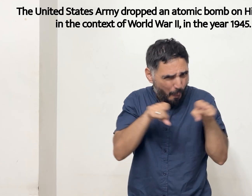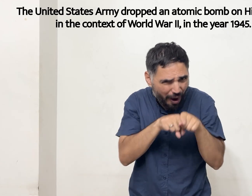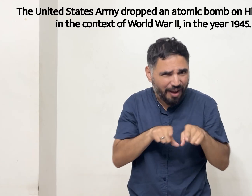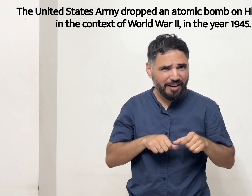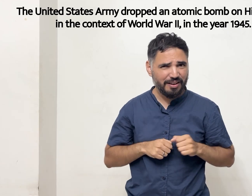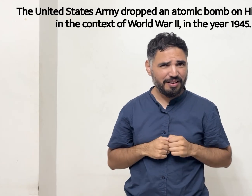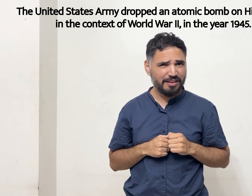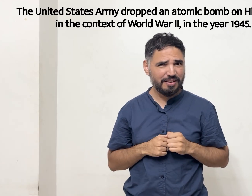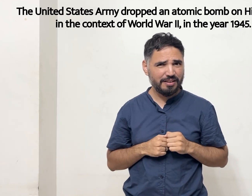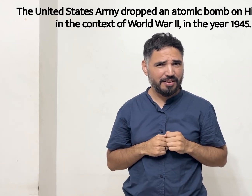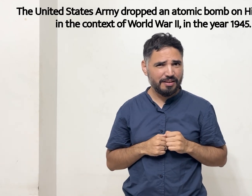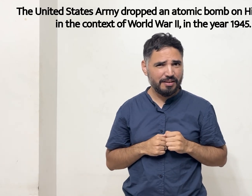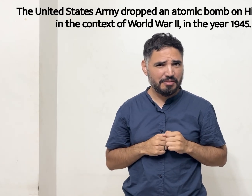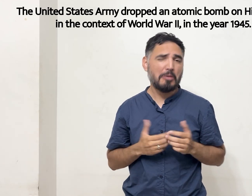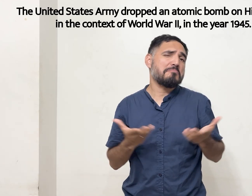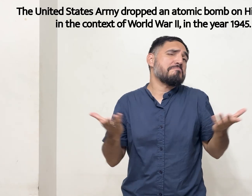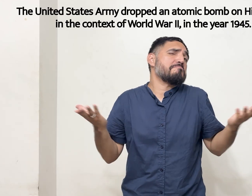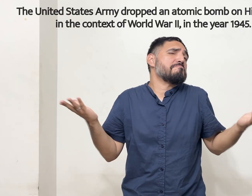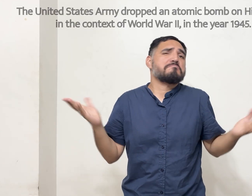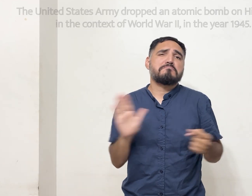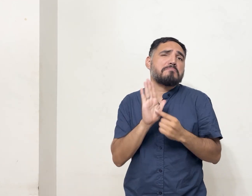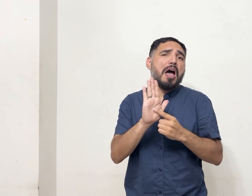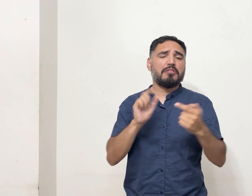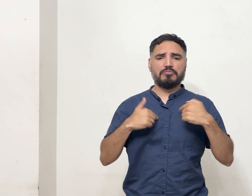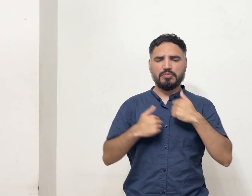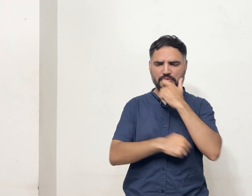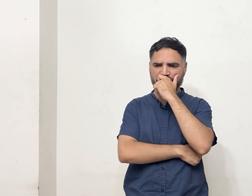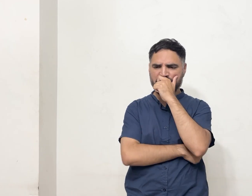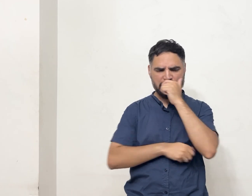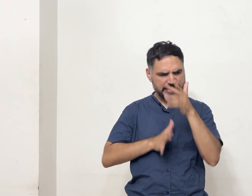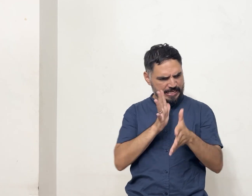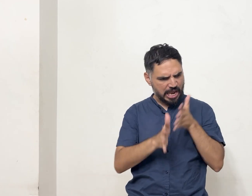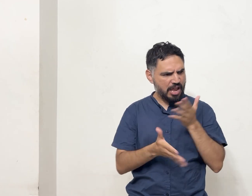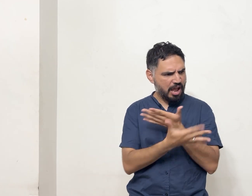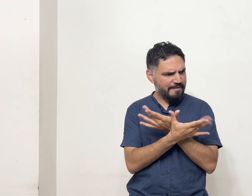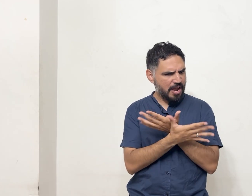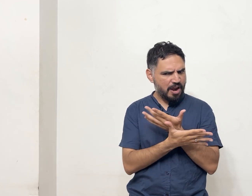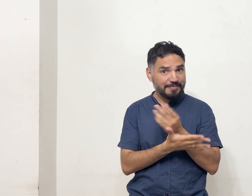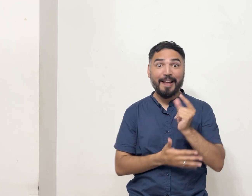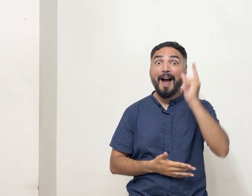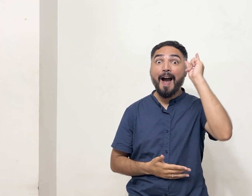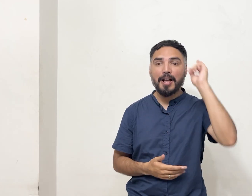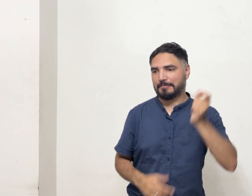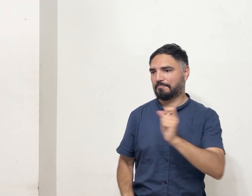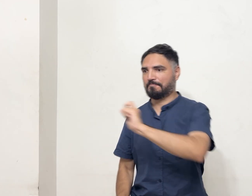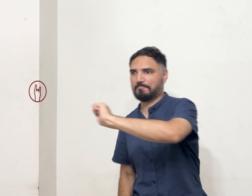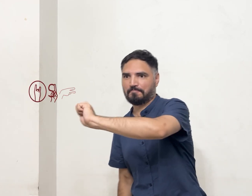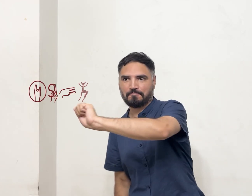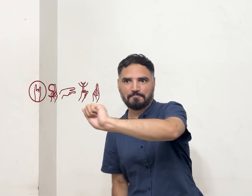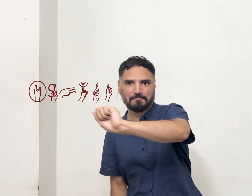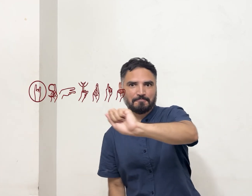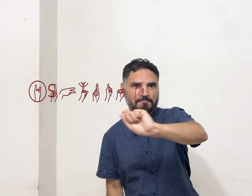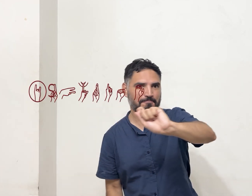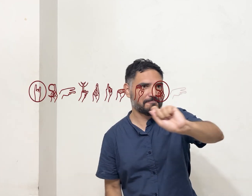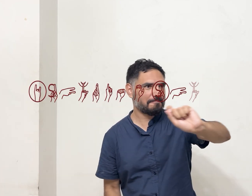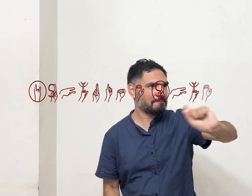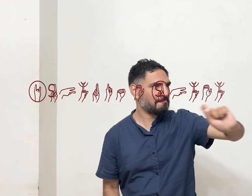But here's a question. Can some language also be represented on paper or on a flat surface? For